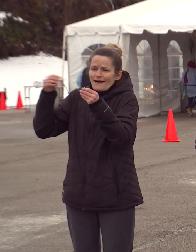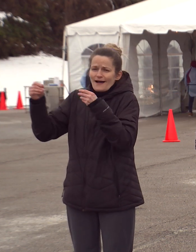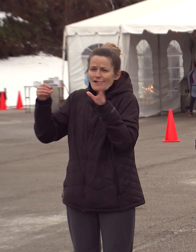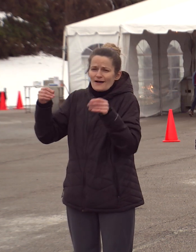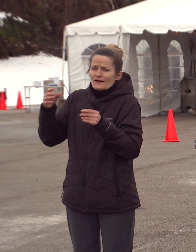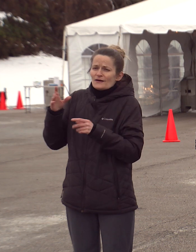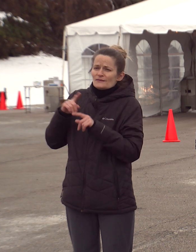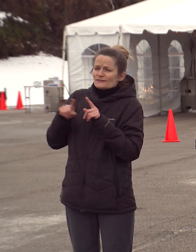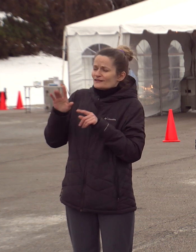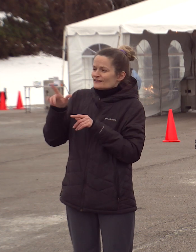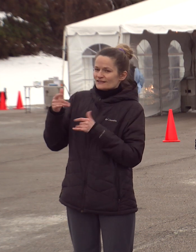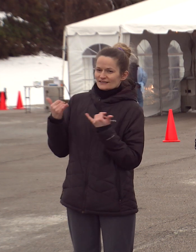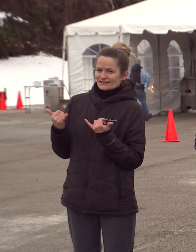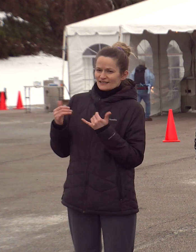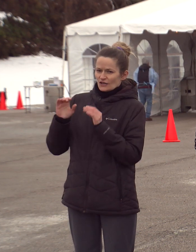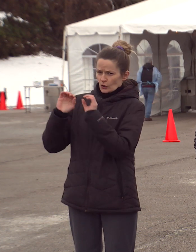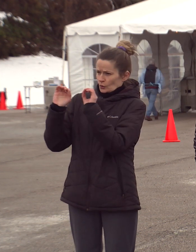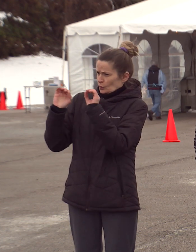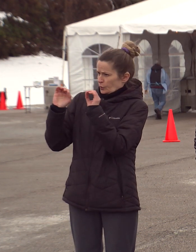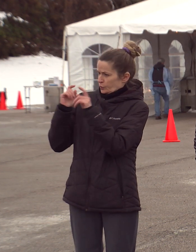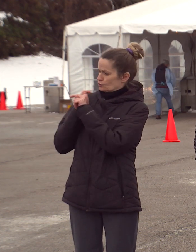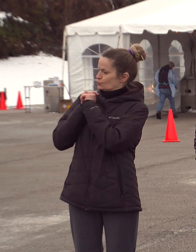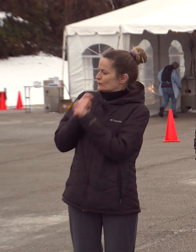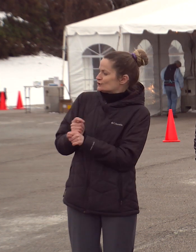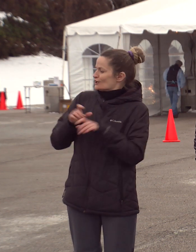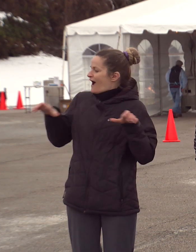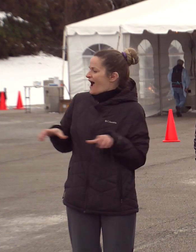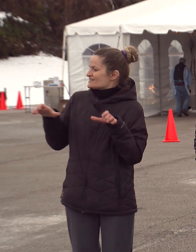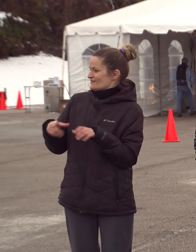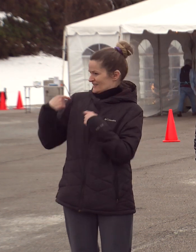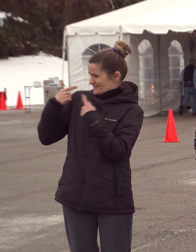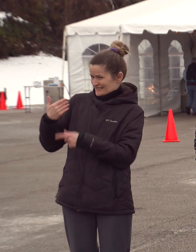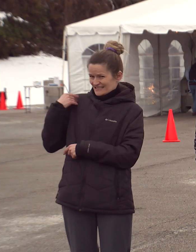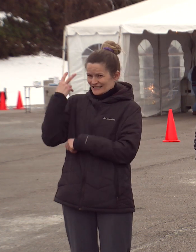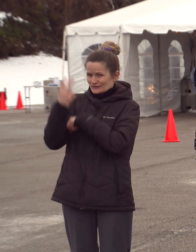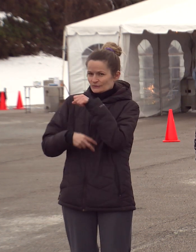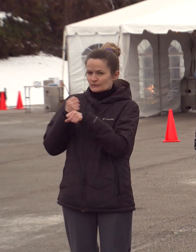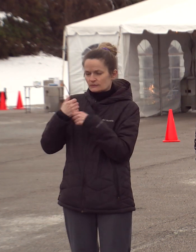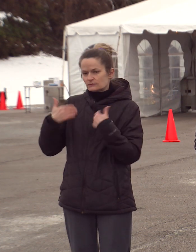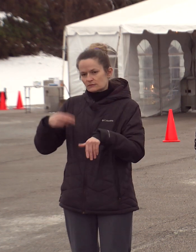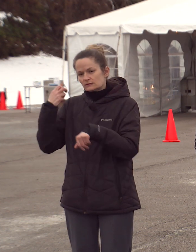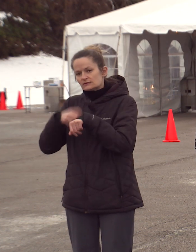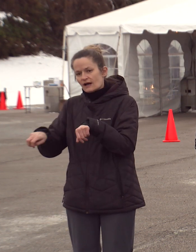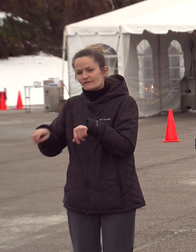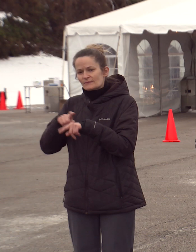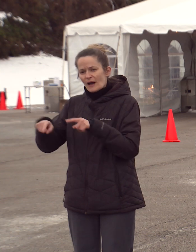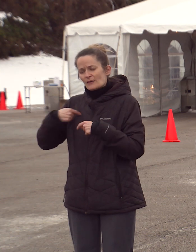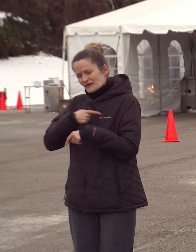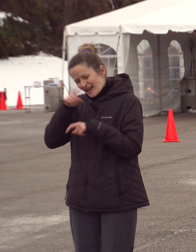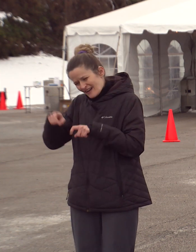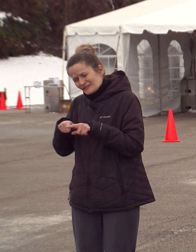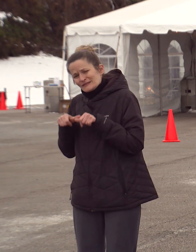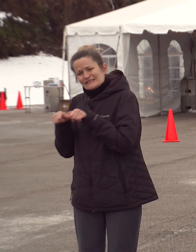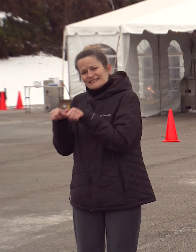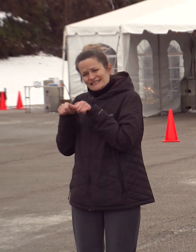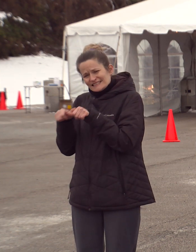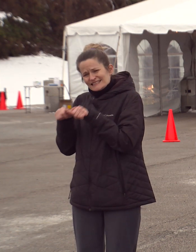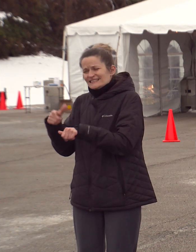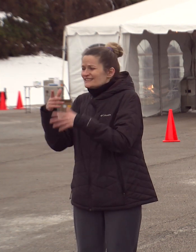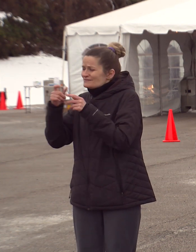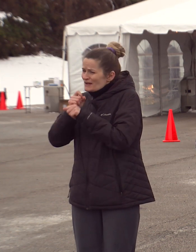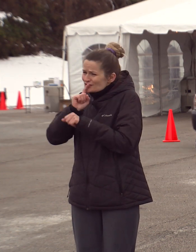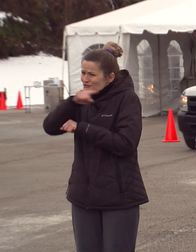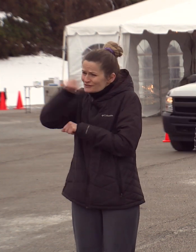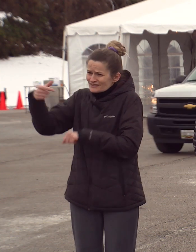2 years. And we have to continue to, with the same vigor, do the mitigations and things, because it can impact